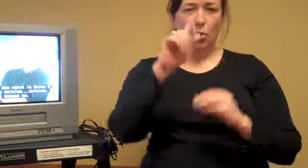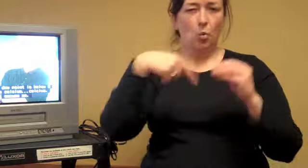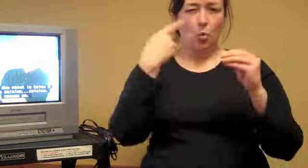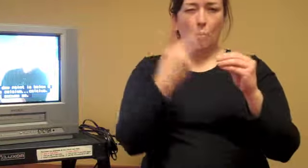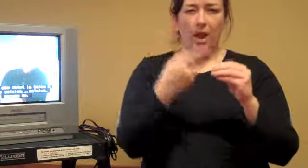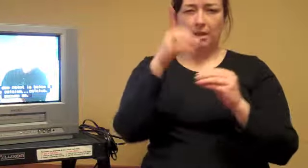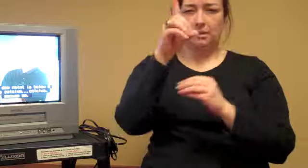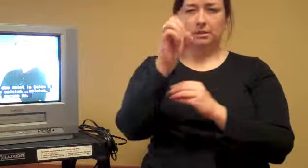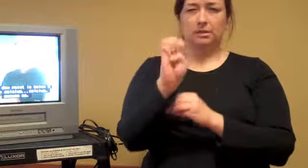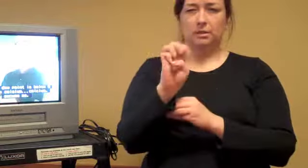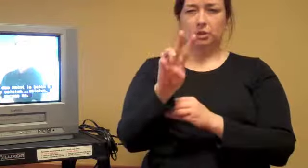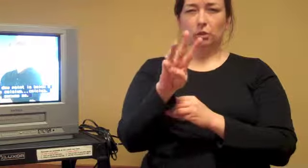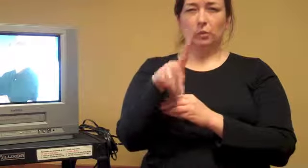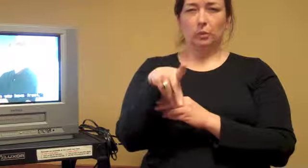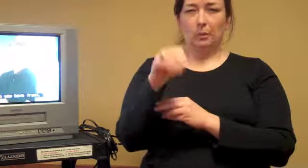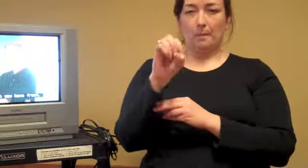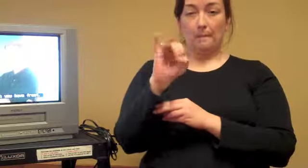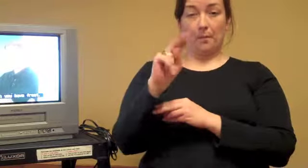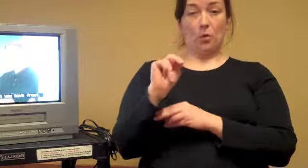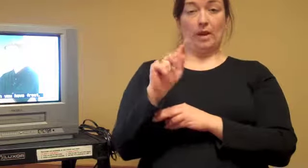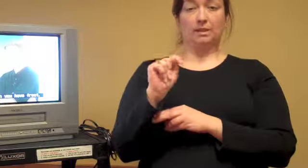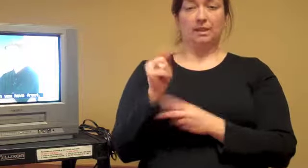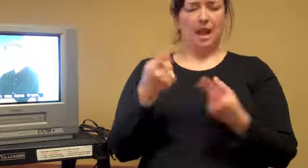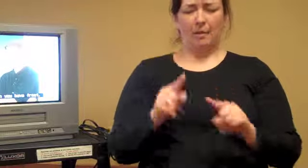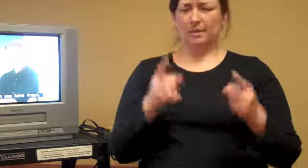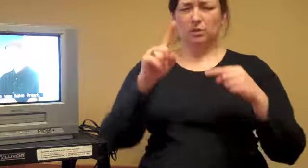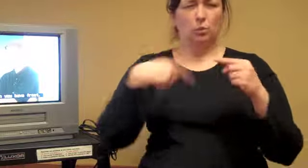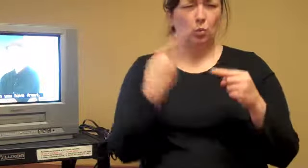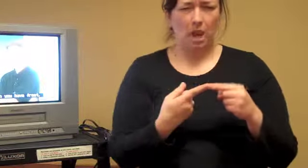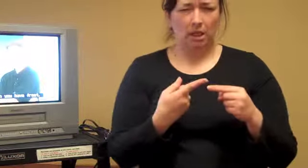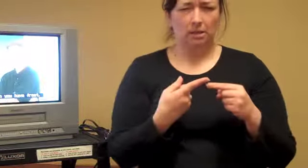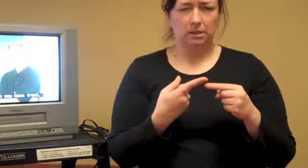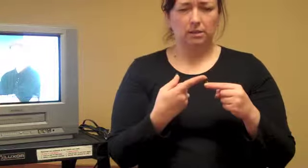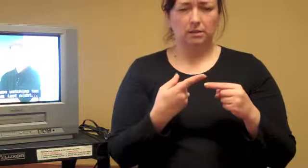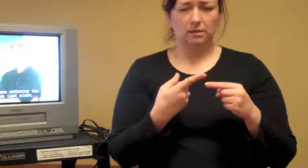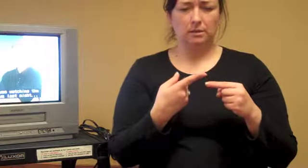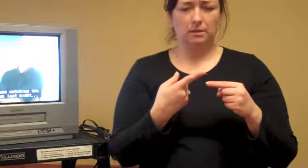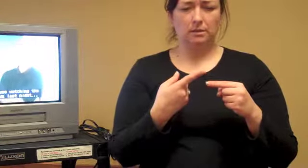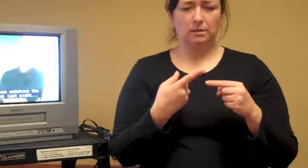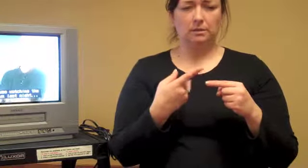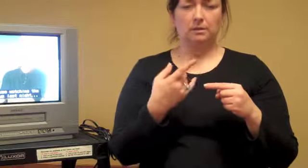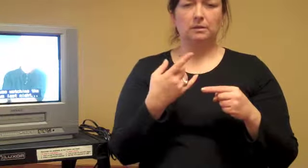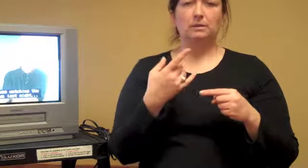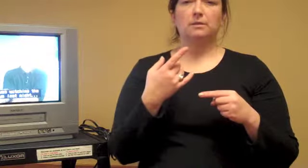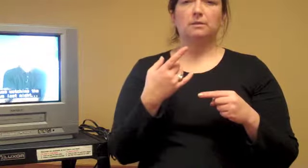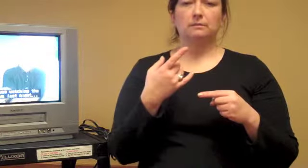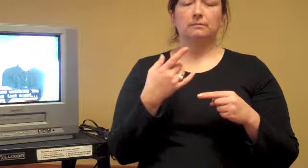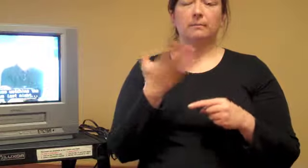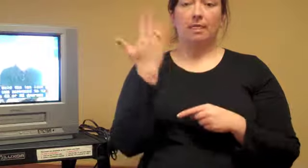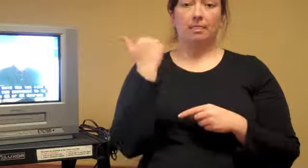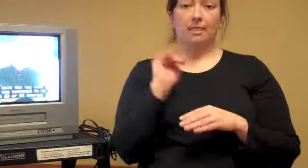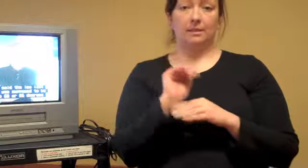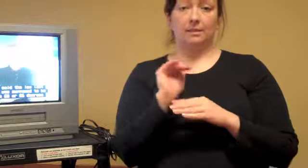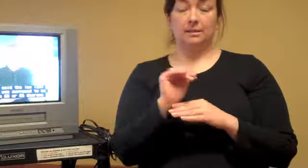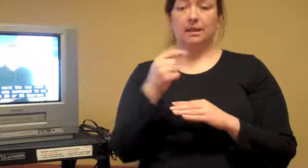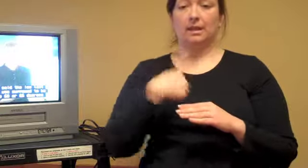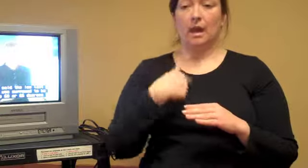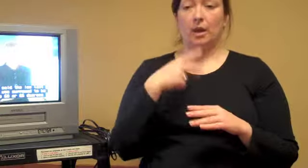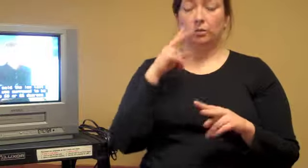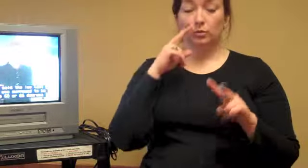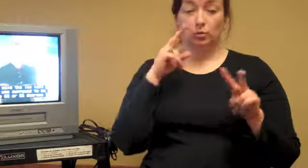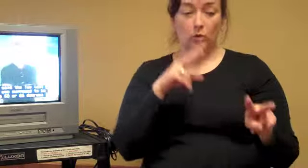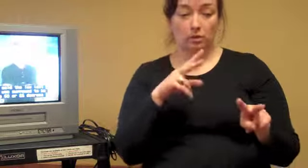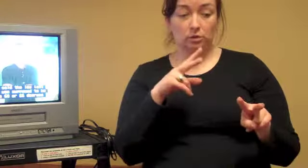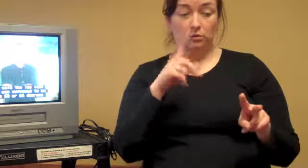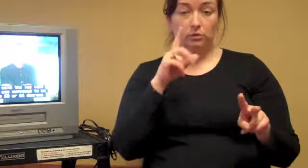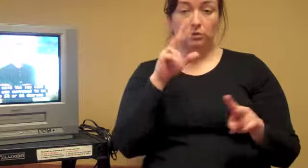Celsius, then you have frost. I was watching the news last night. They said the low last